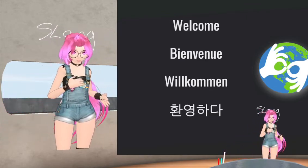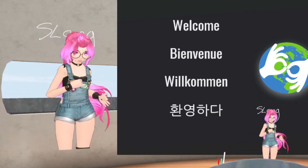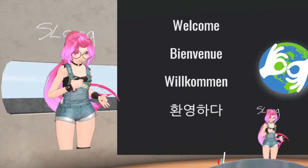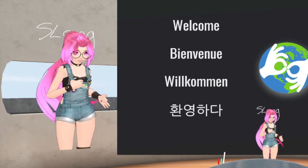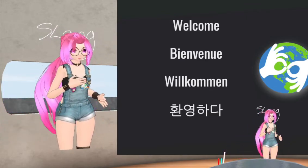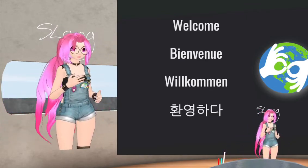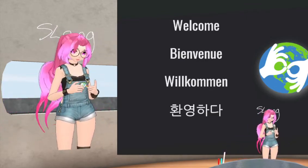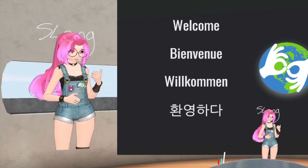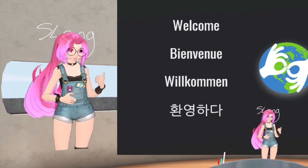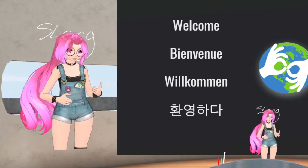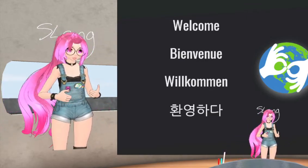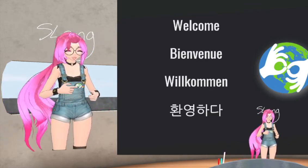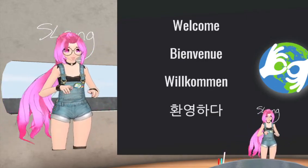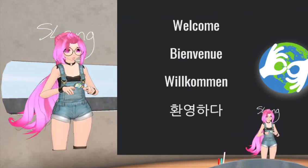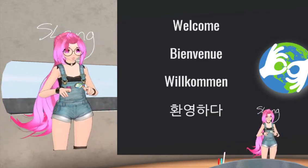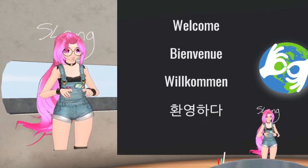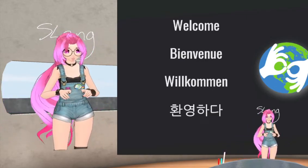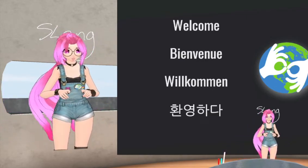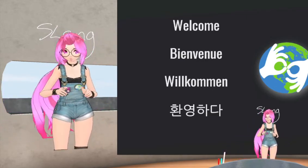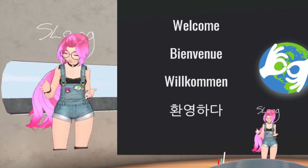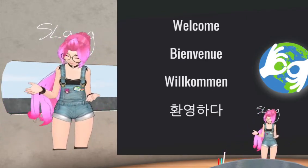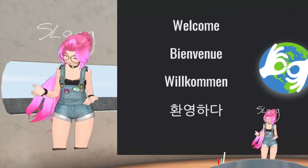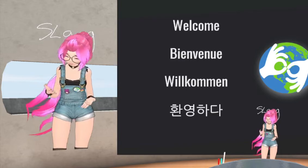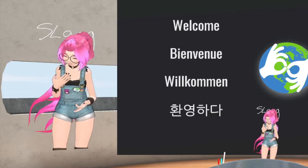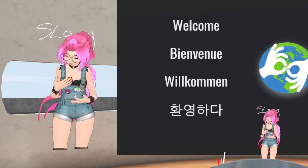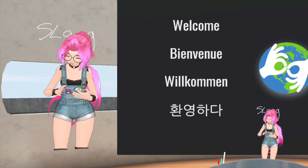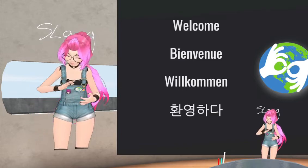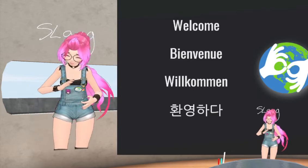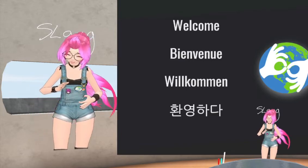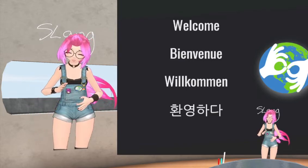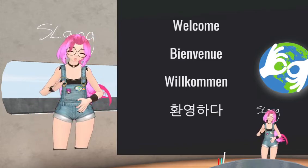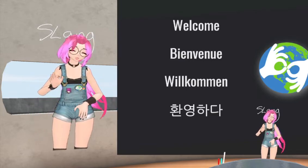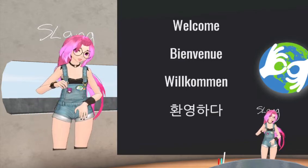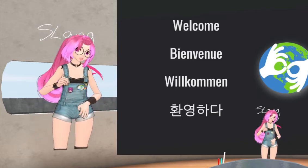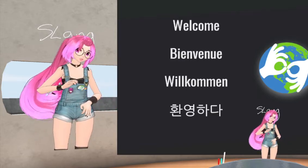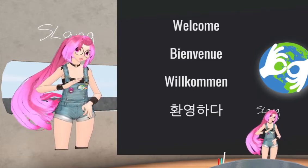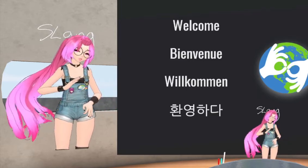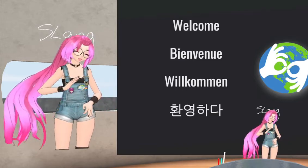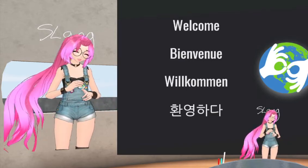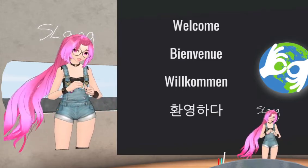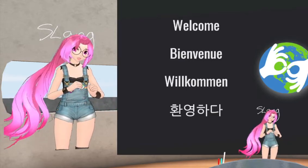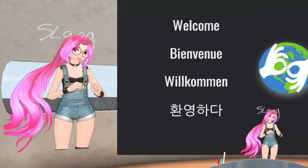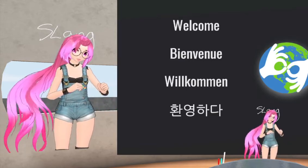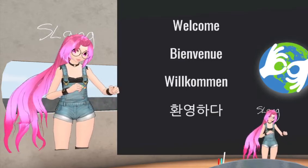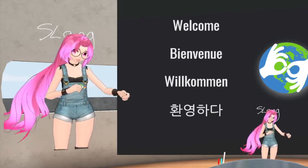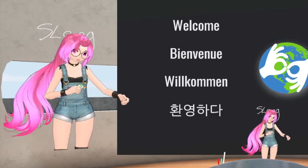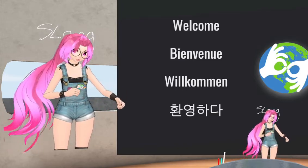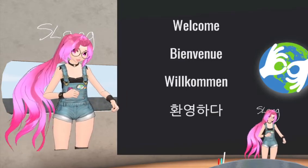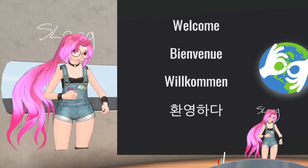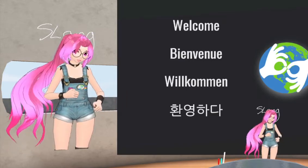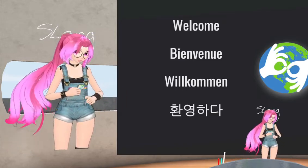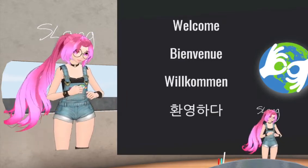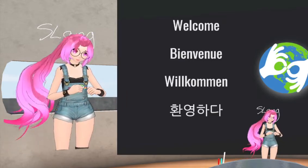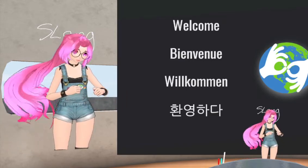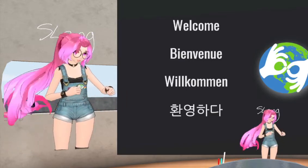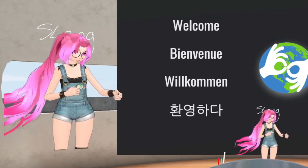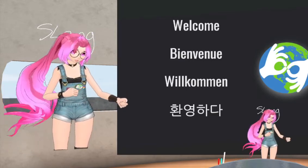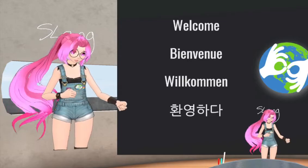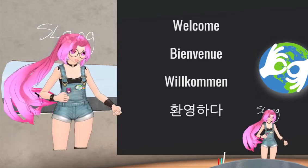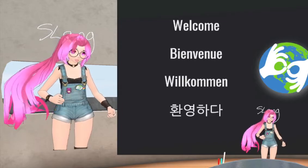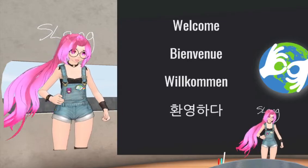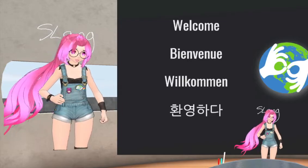train gone, but a lot of people would interpret that as the train has left the station, or you could also say you missed